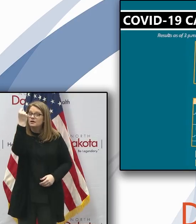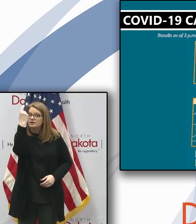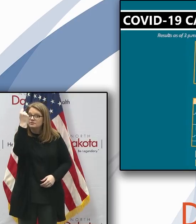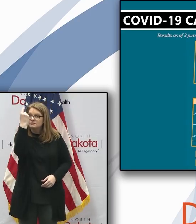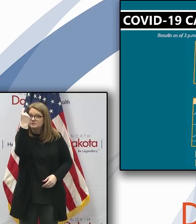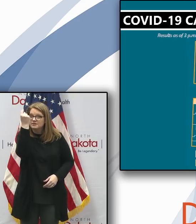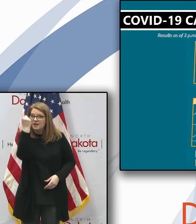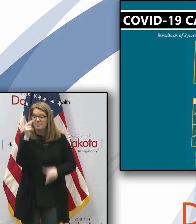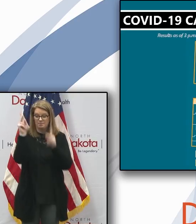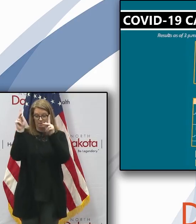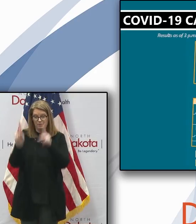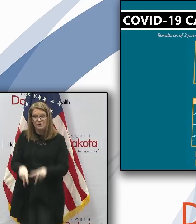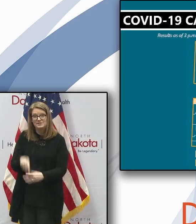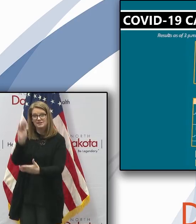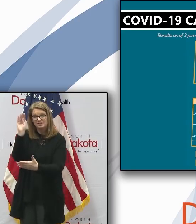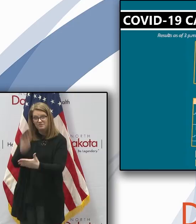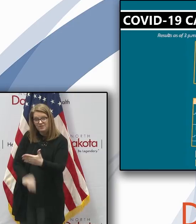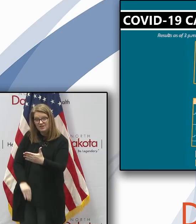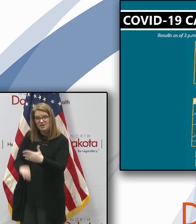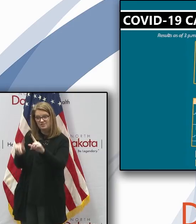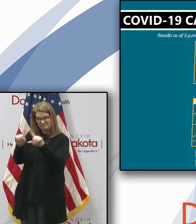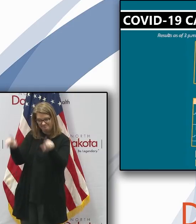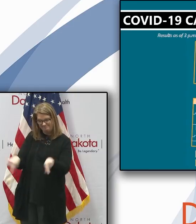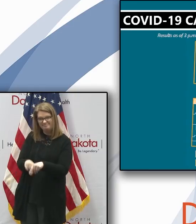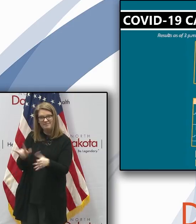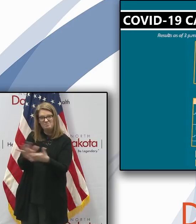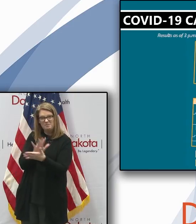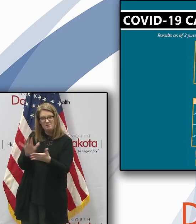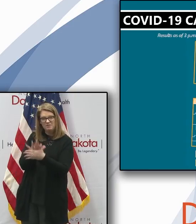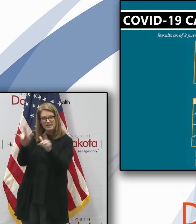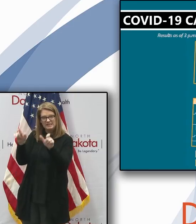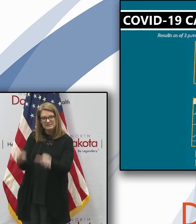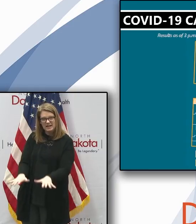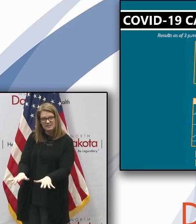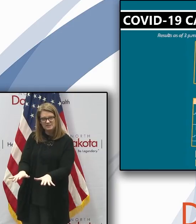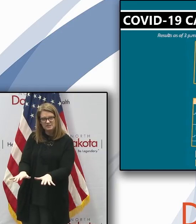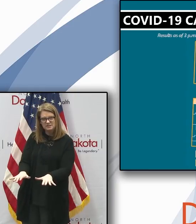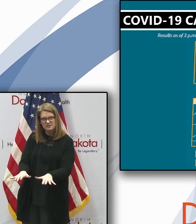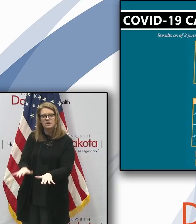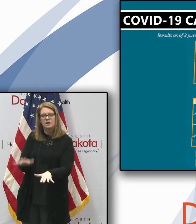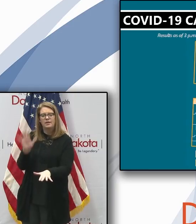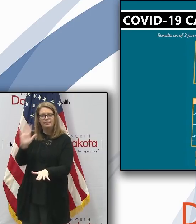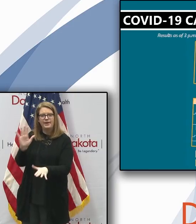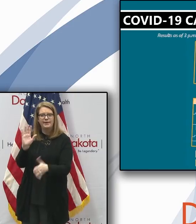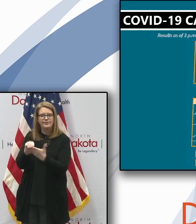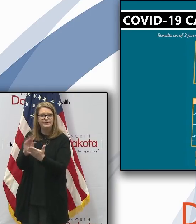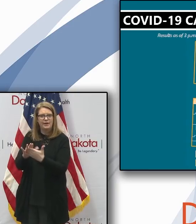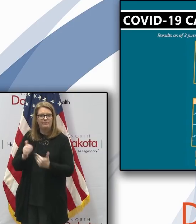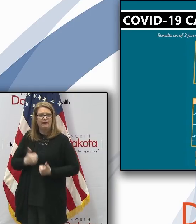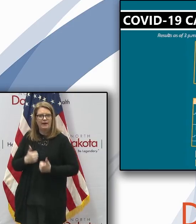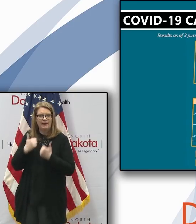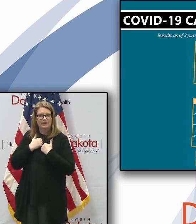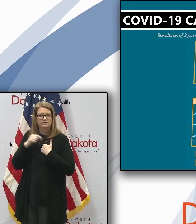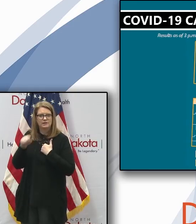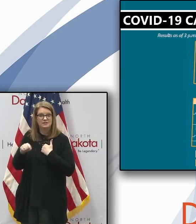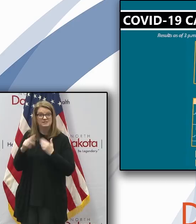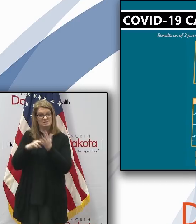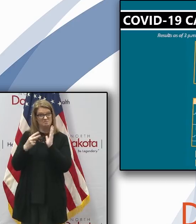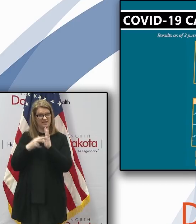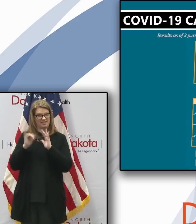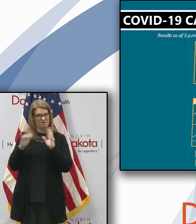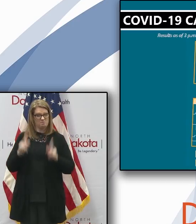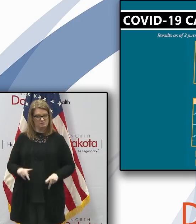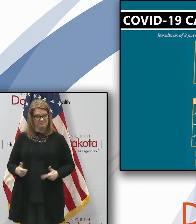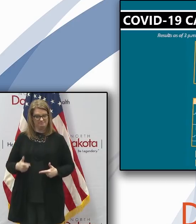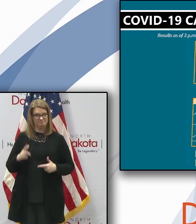address that the person listed at the time they took the testing. It does not mean that the individual who tested positive is currently residing